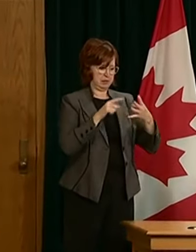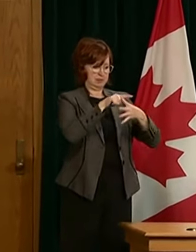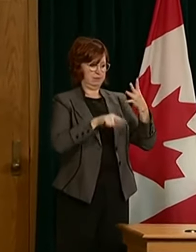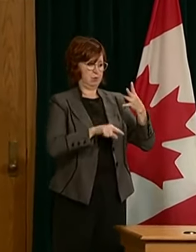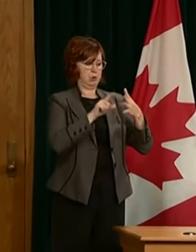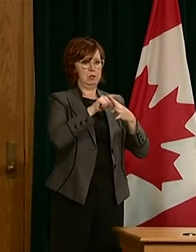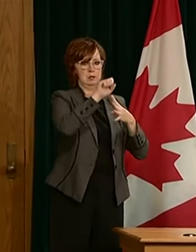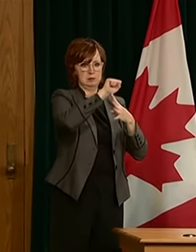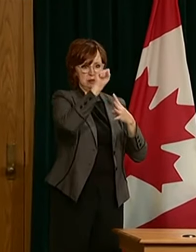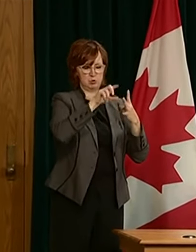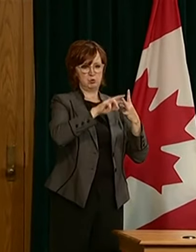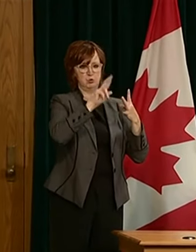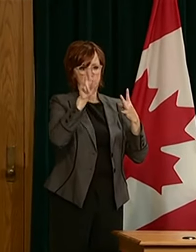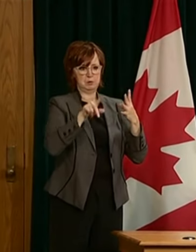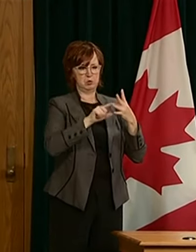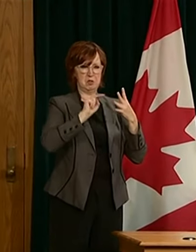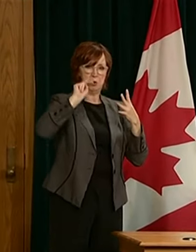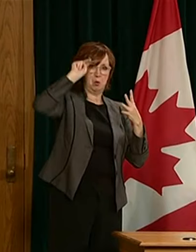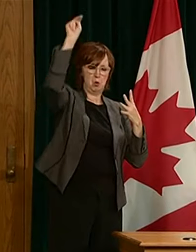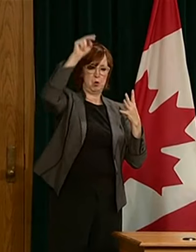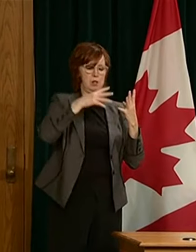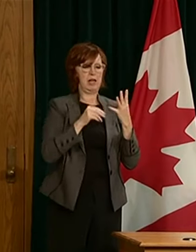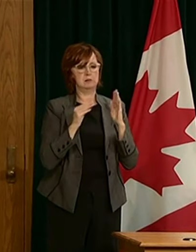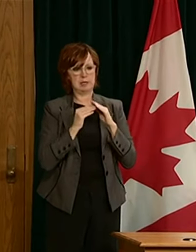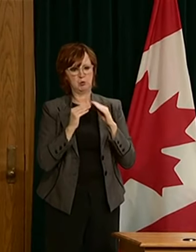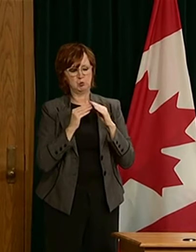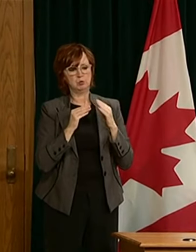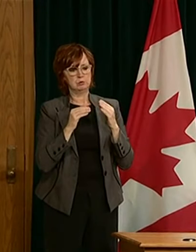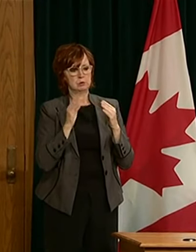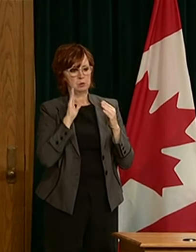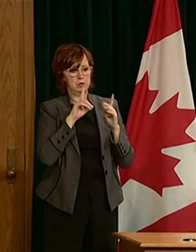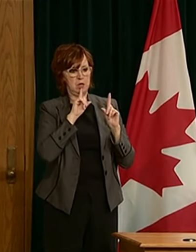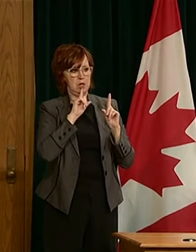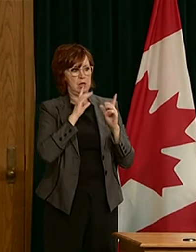ask Jenny to answer that question with respect to specific to the north.